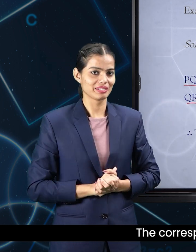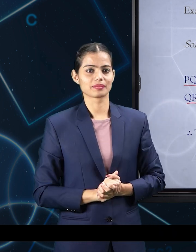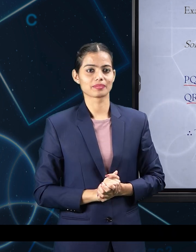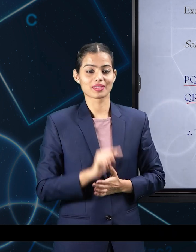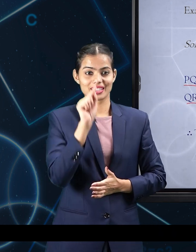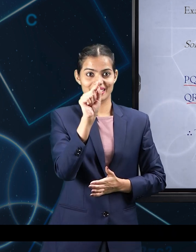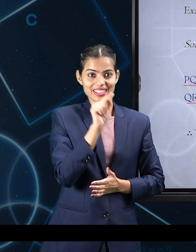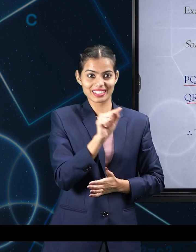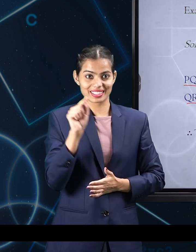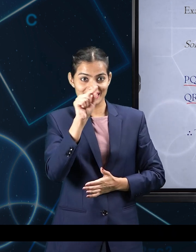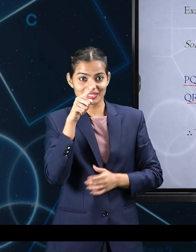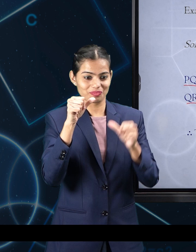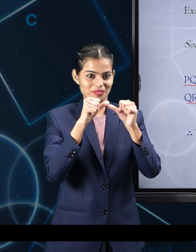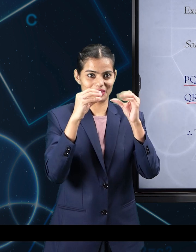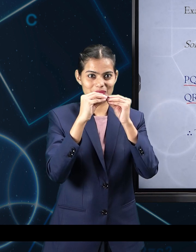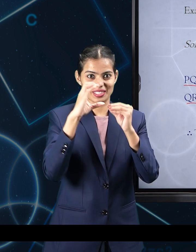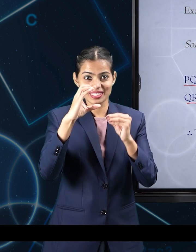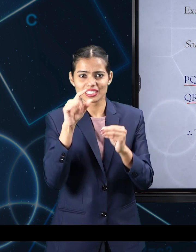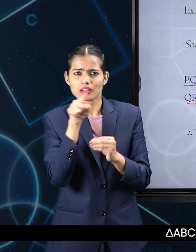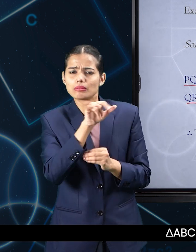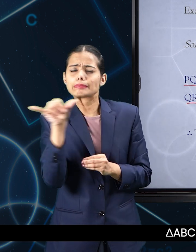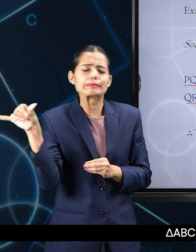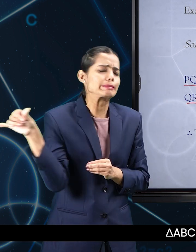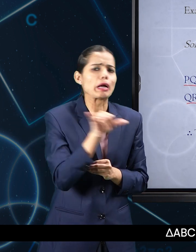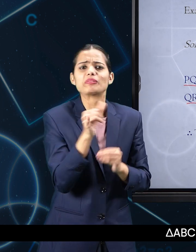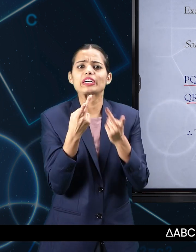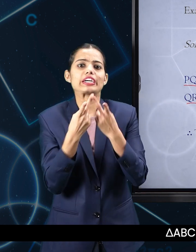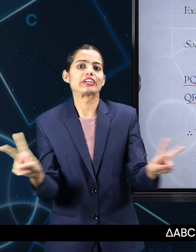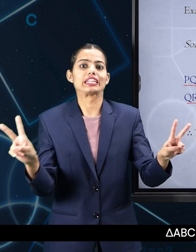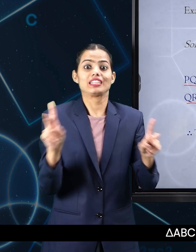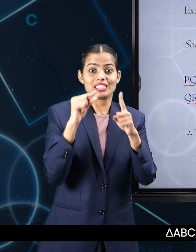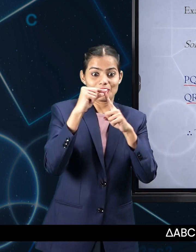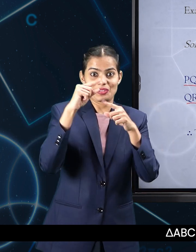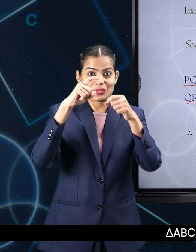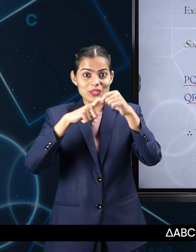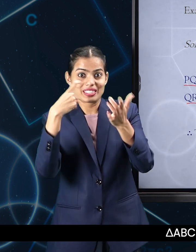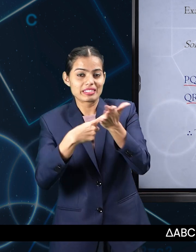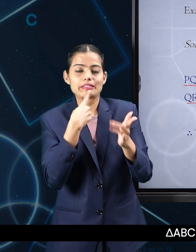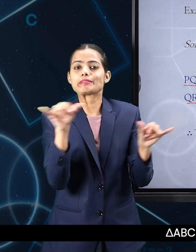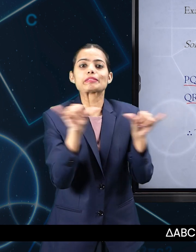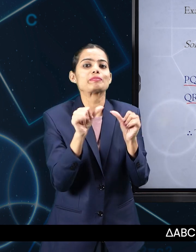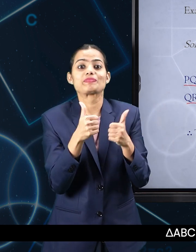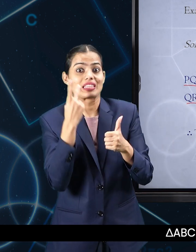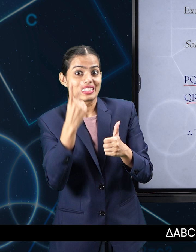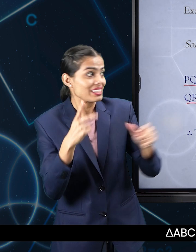Therefore, triangle ABC is not similar to triangle PQR.